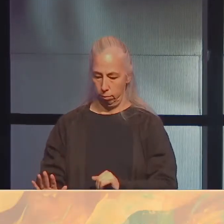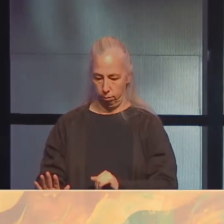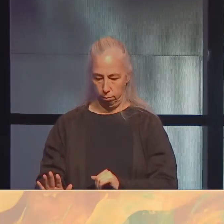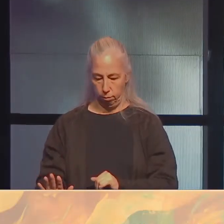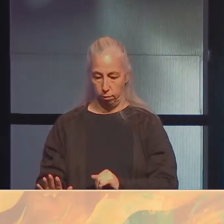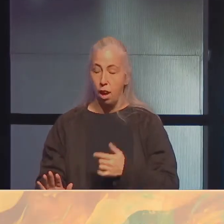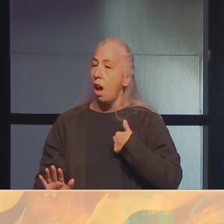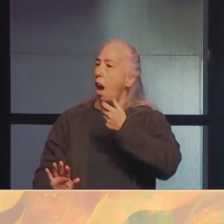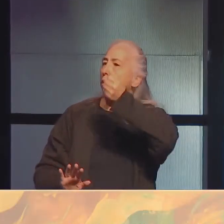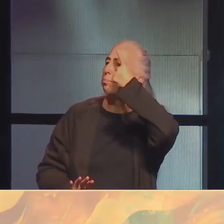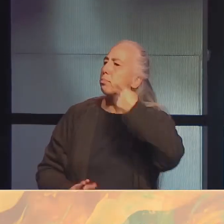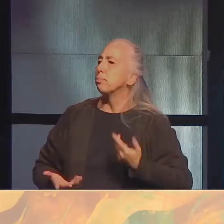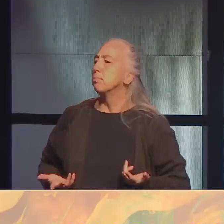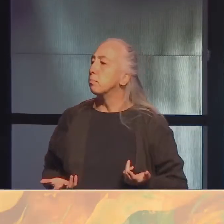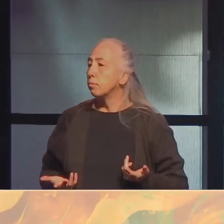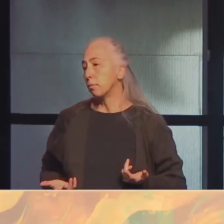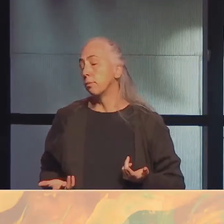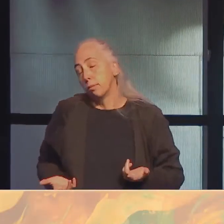can relate.